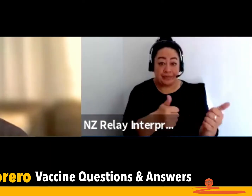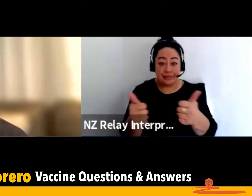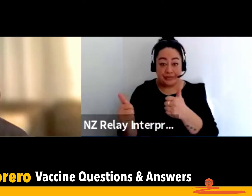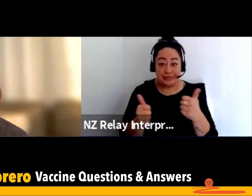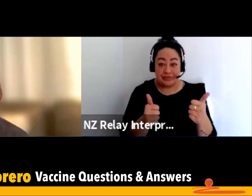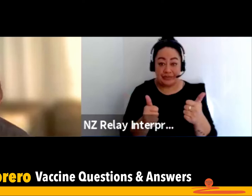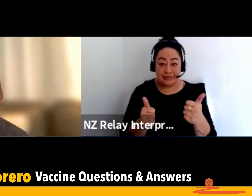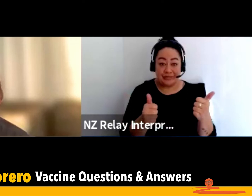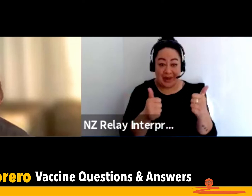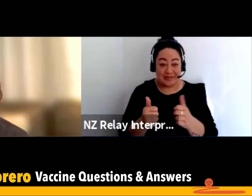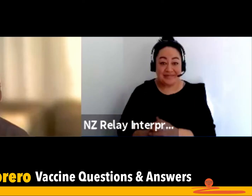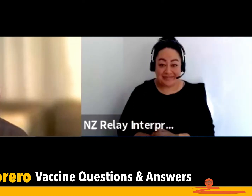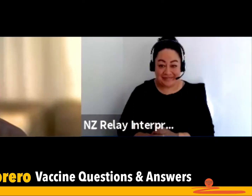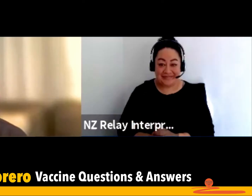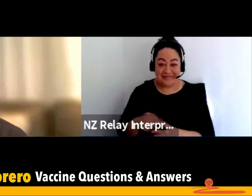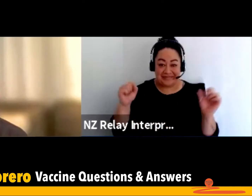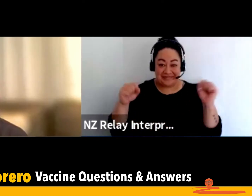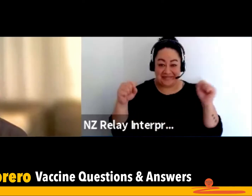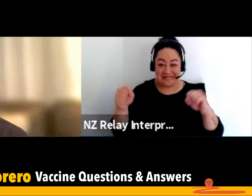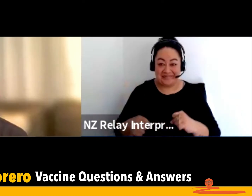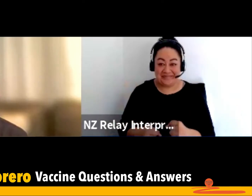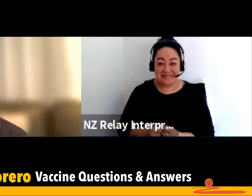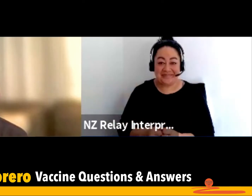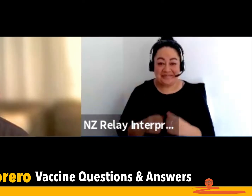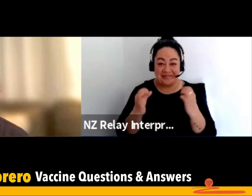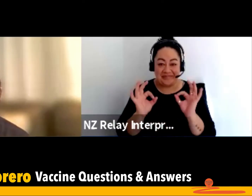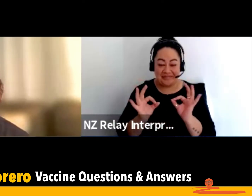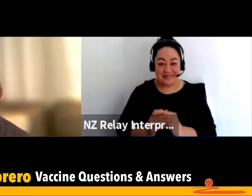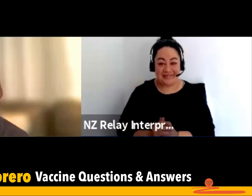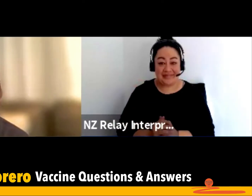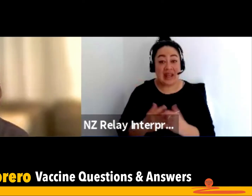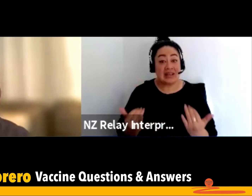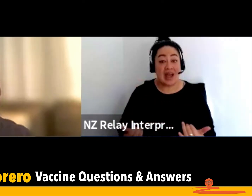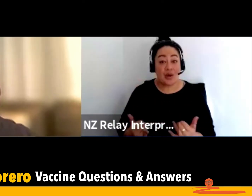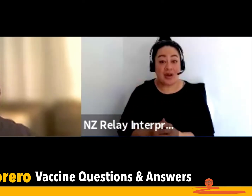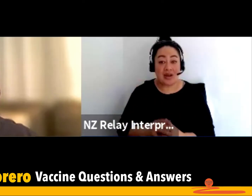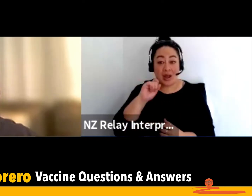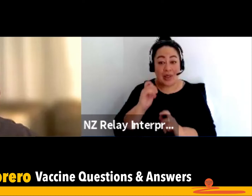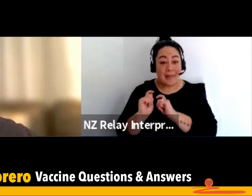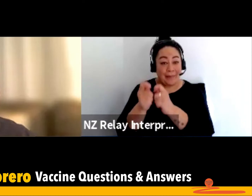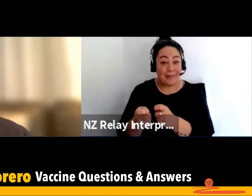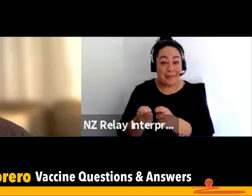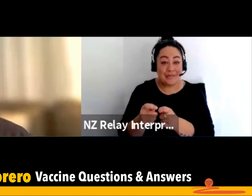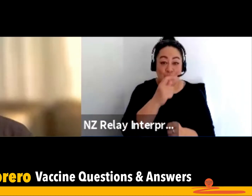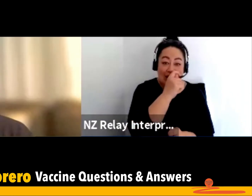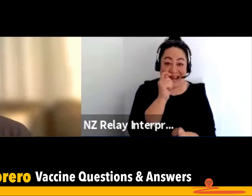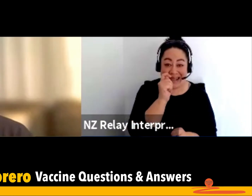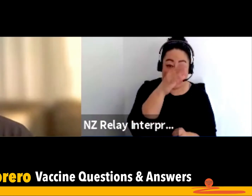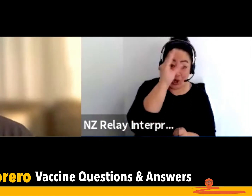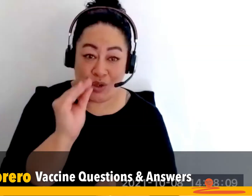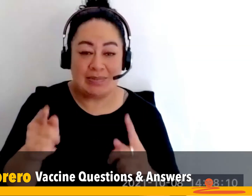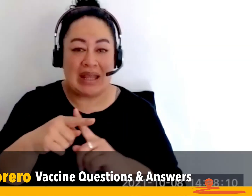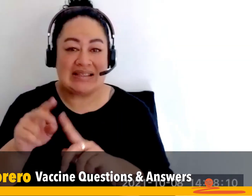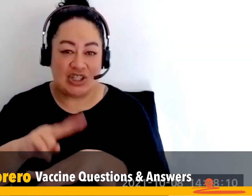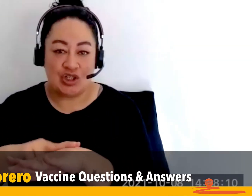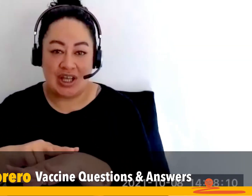Kei te pai? Cool. Okay, I'm going to hand over now to Lily and Anthony to introduce